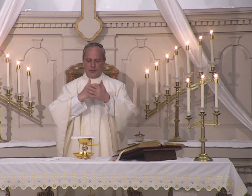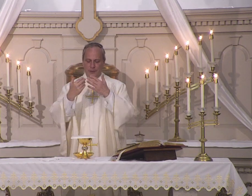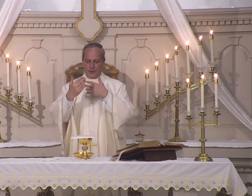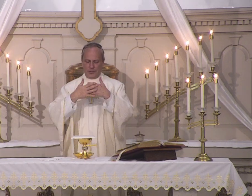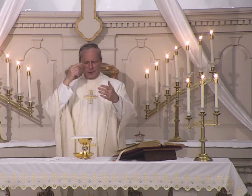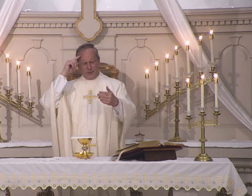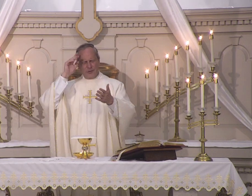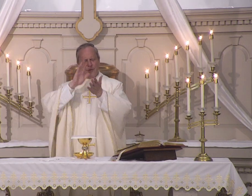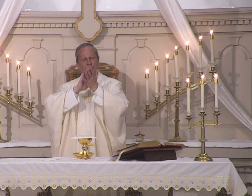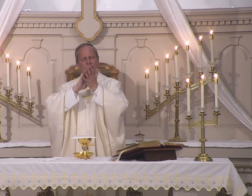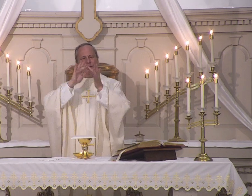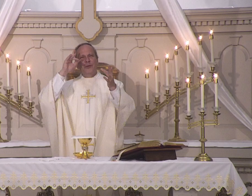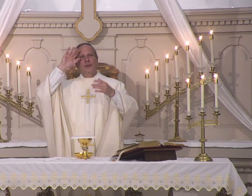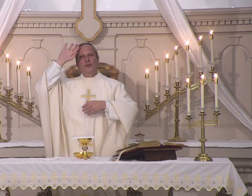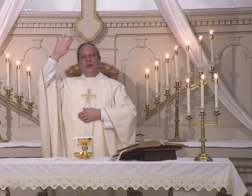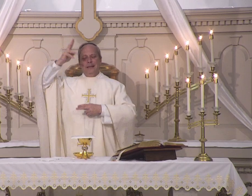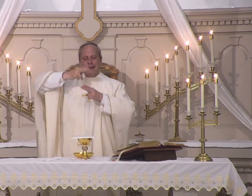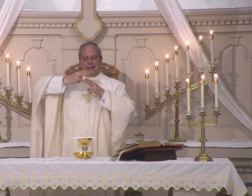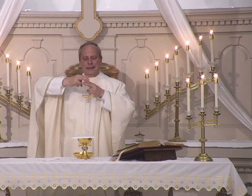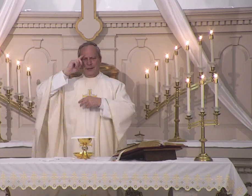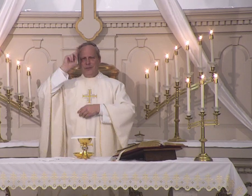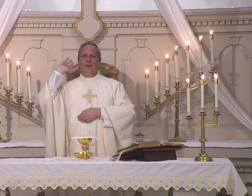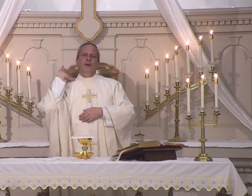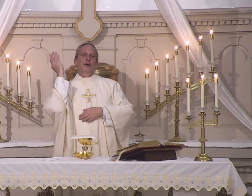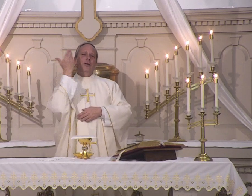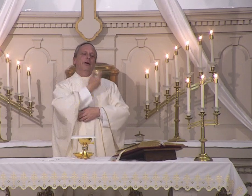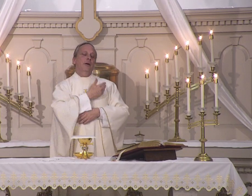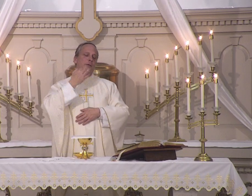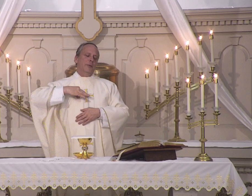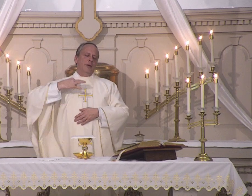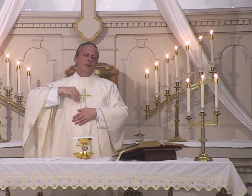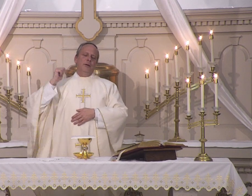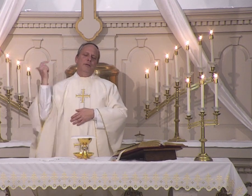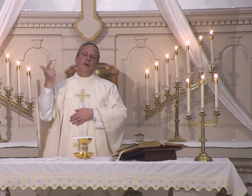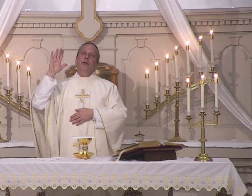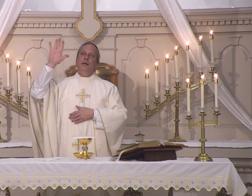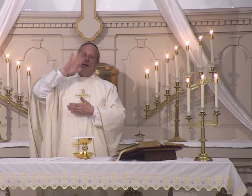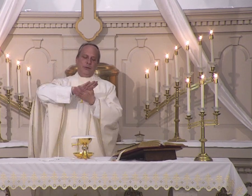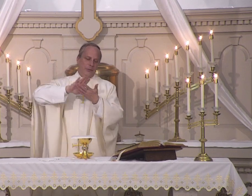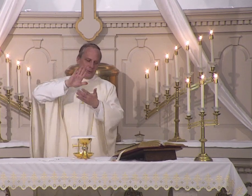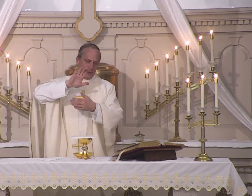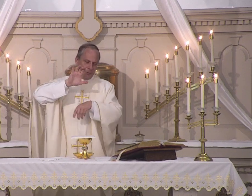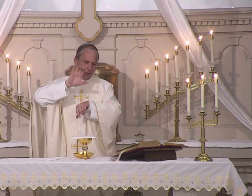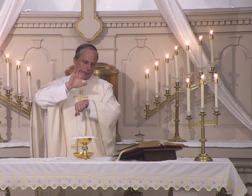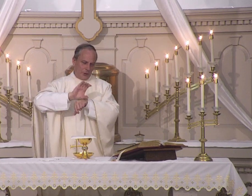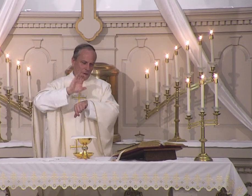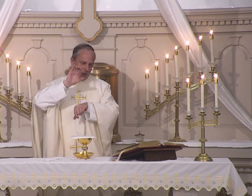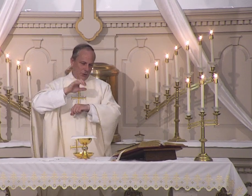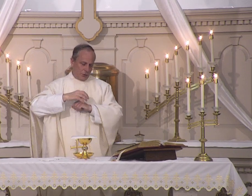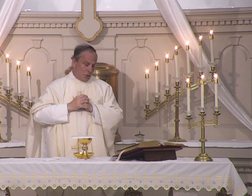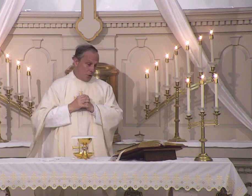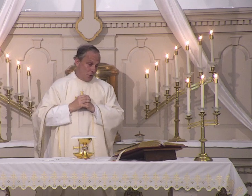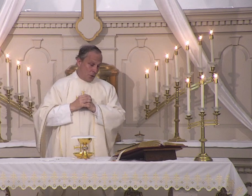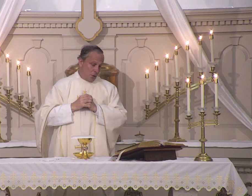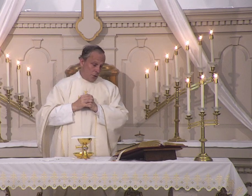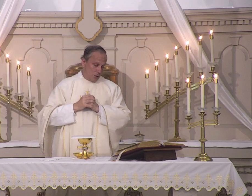the sacrifice at your hands for the praise and glory of his name, for our good and good of all his holy